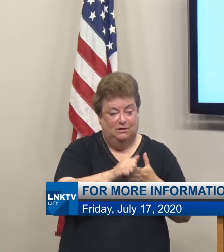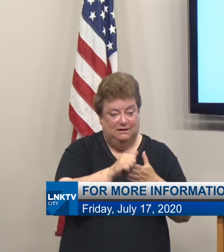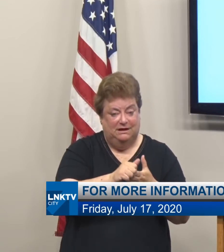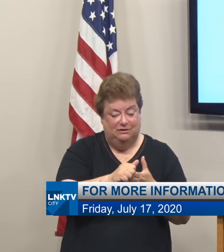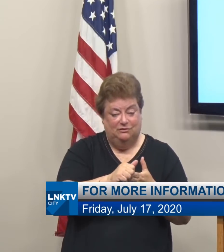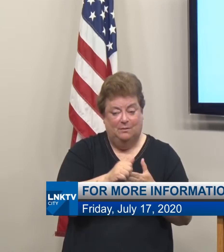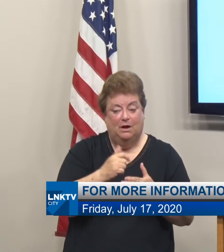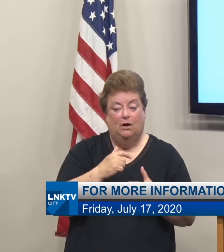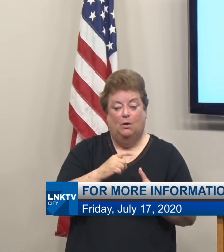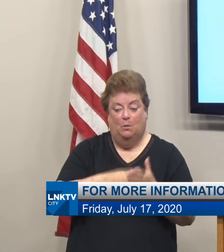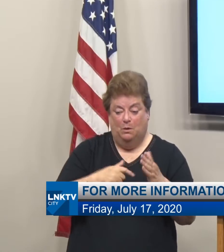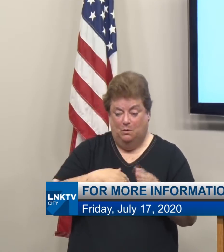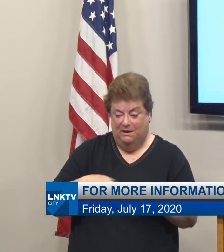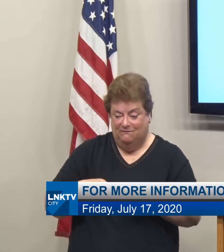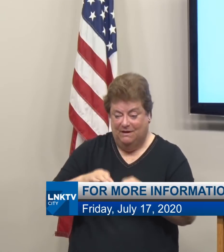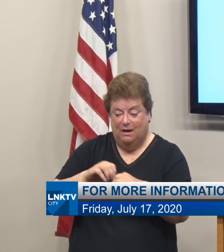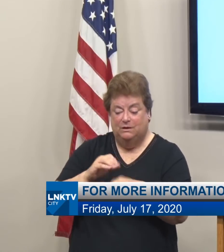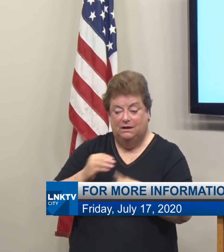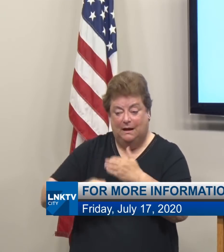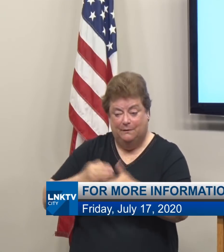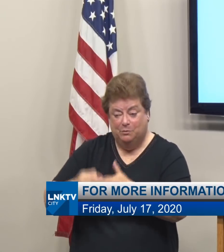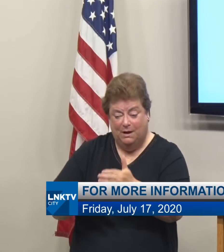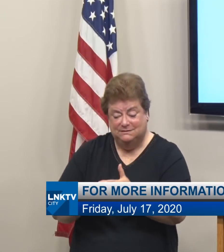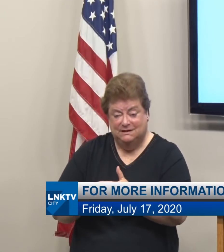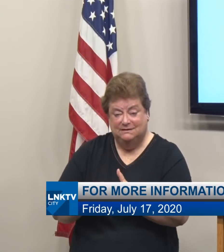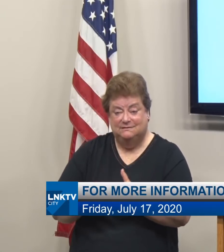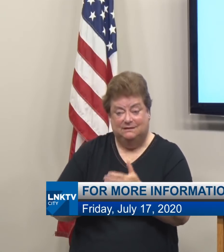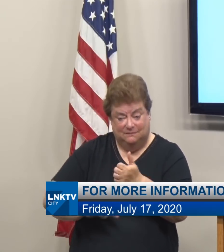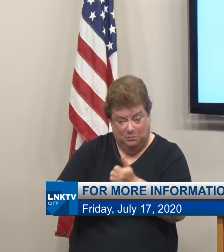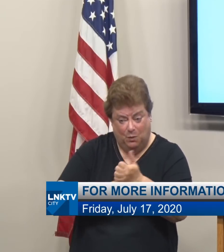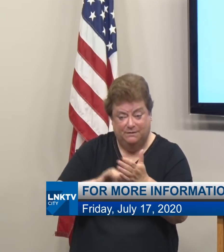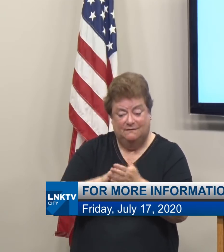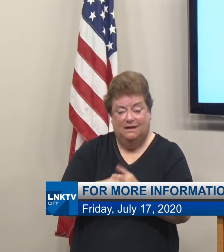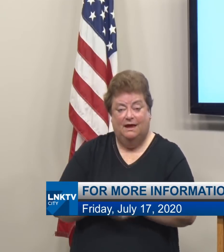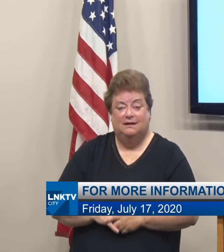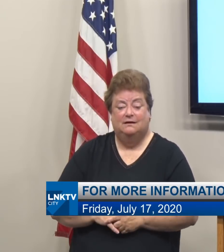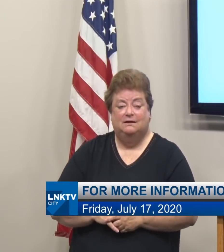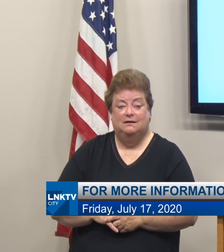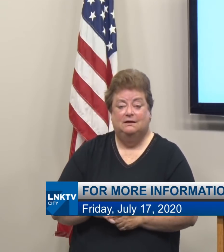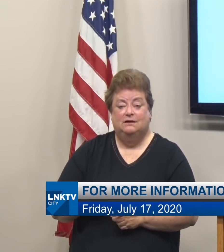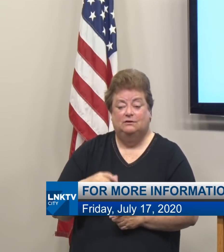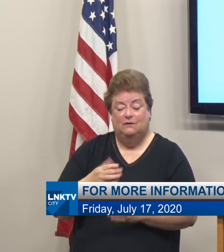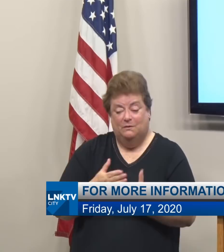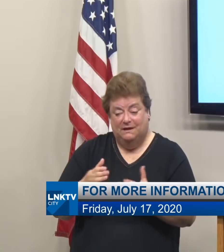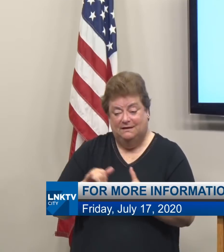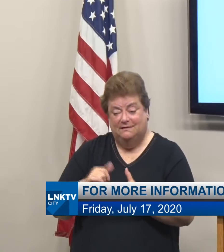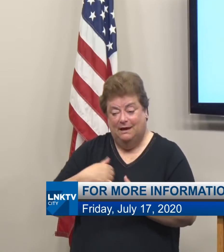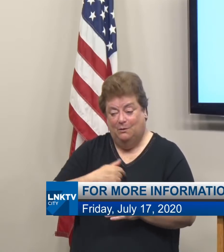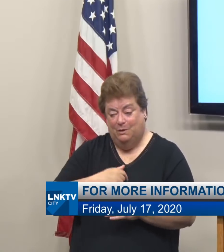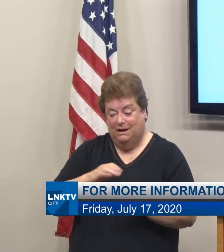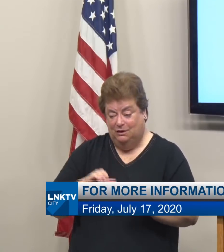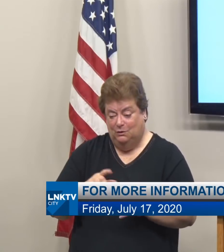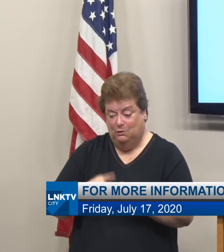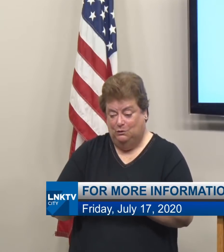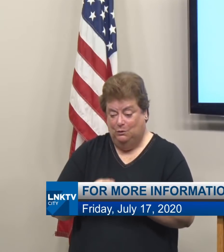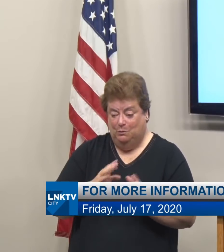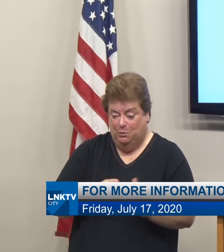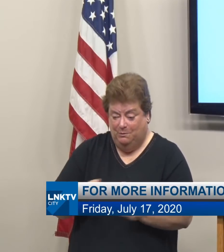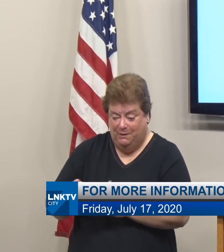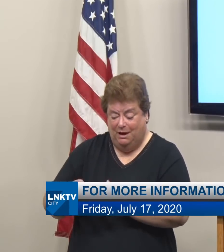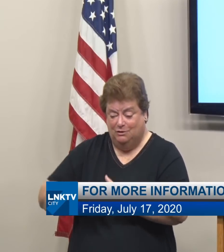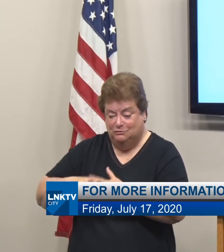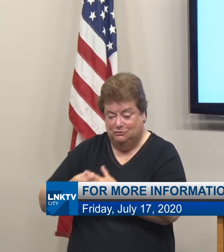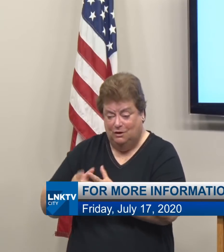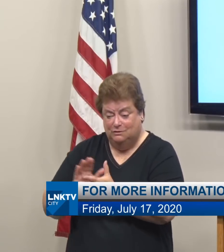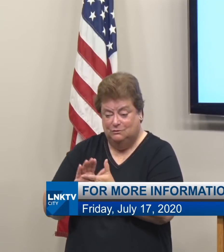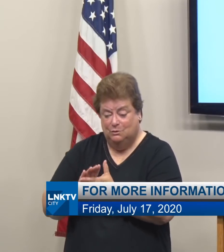we found in our process. There are a number of things that we can do as we prepare to start schools as a district to